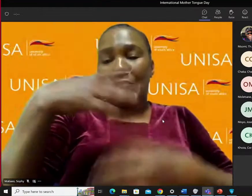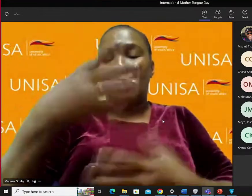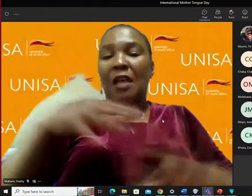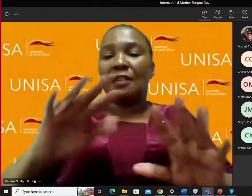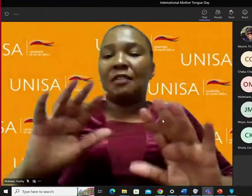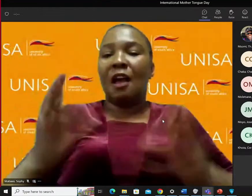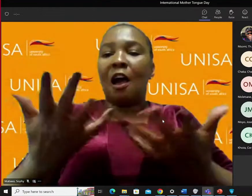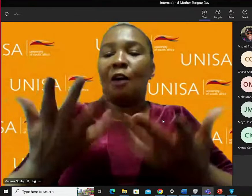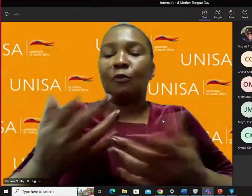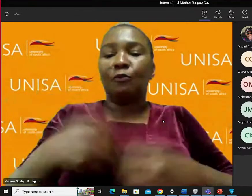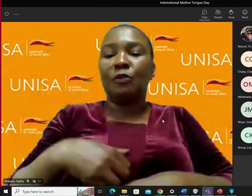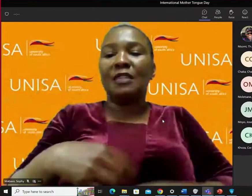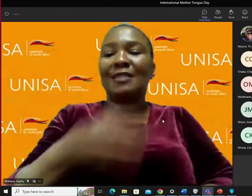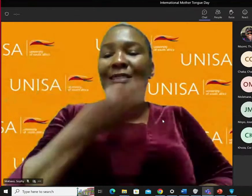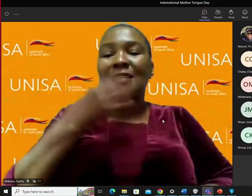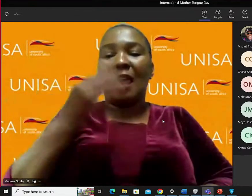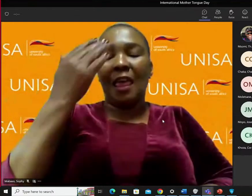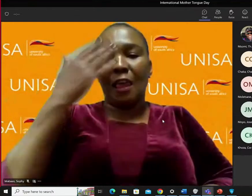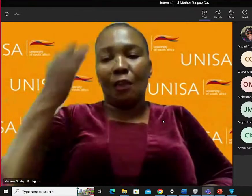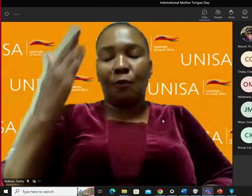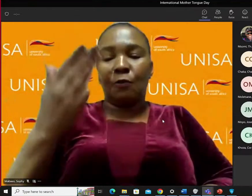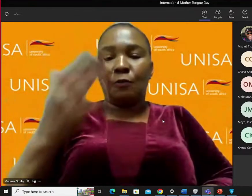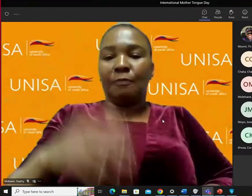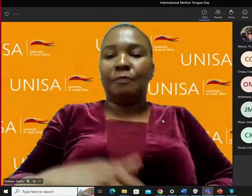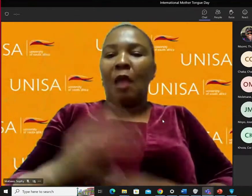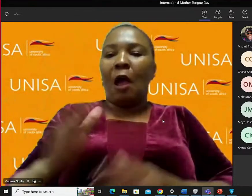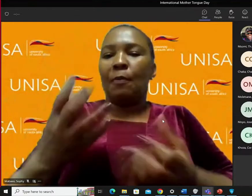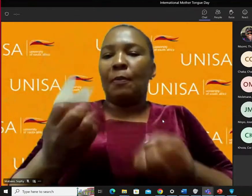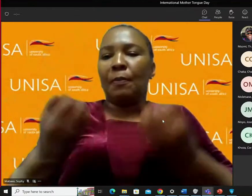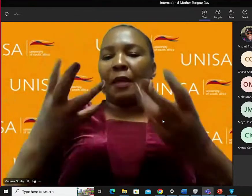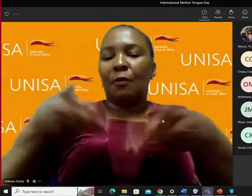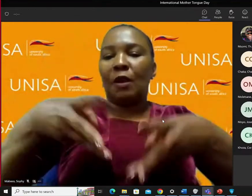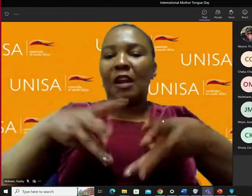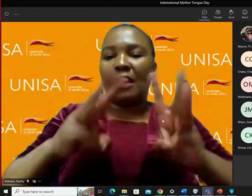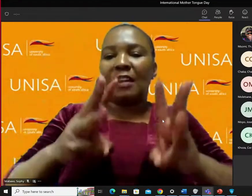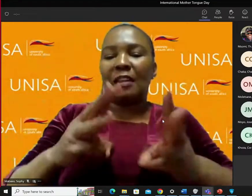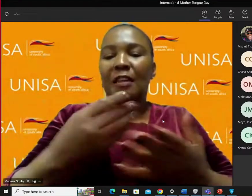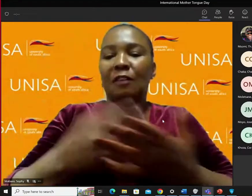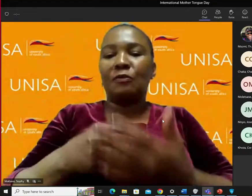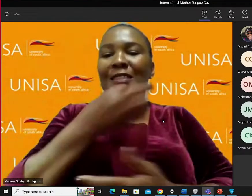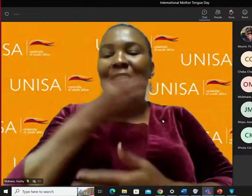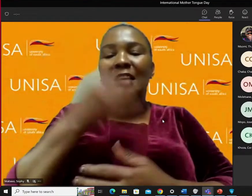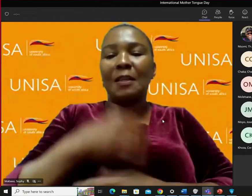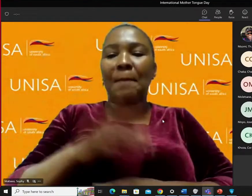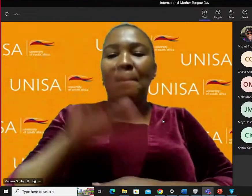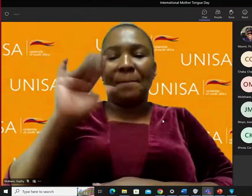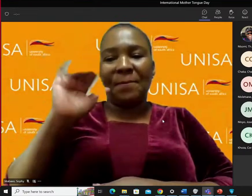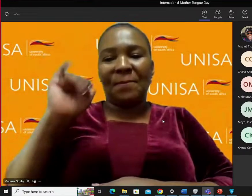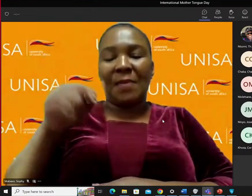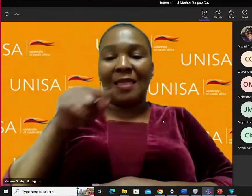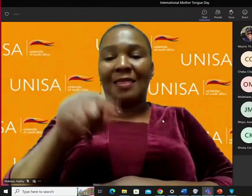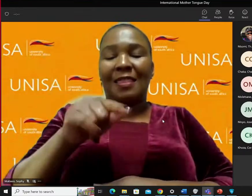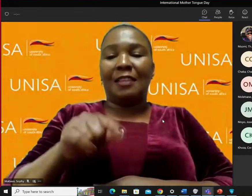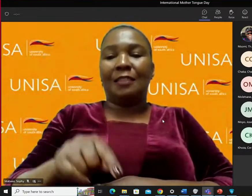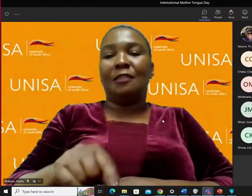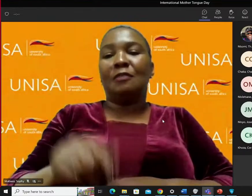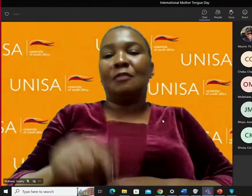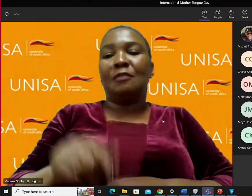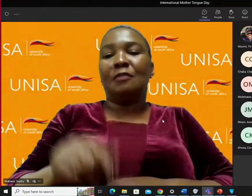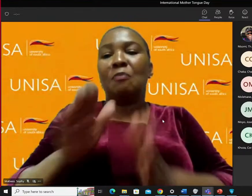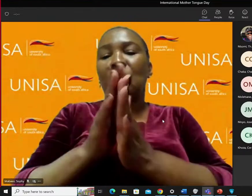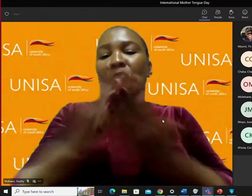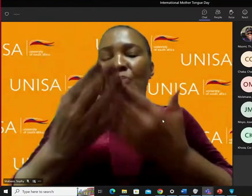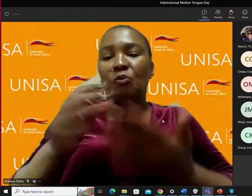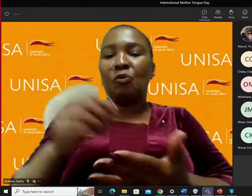say hello and how many ways can you say goodbye. This book was published by Penguin Random